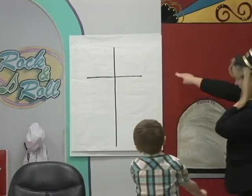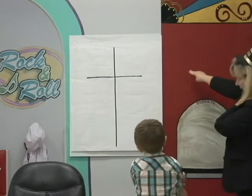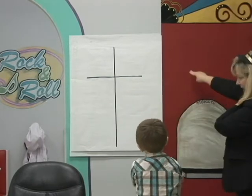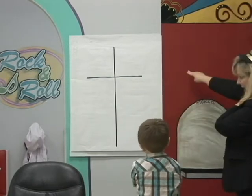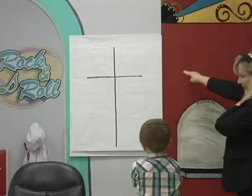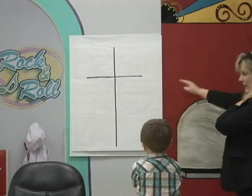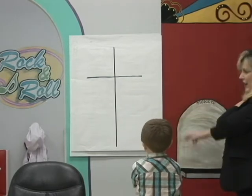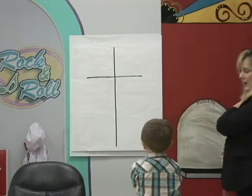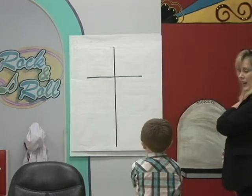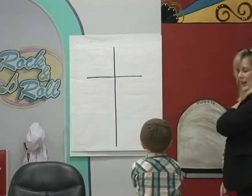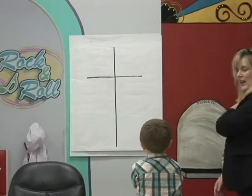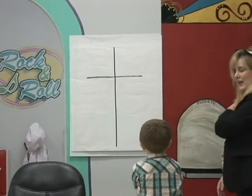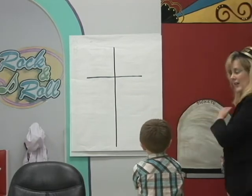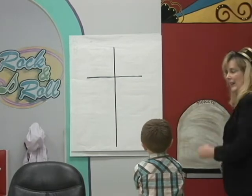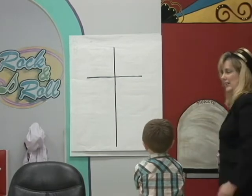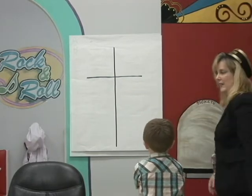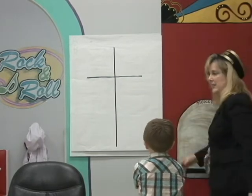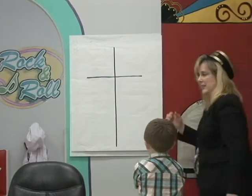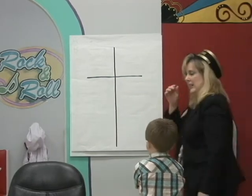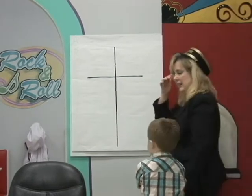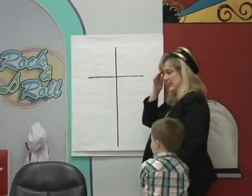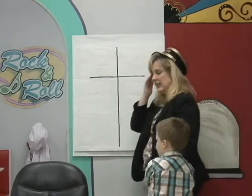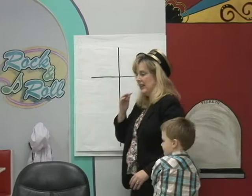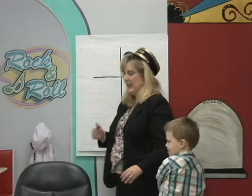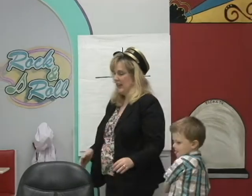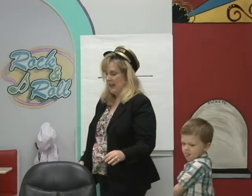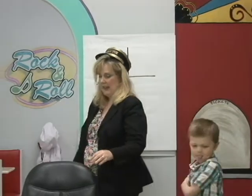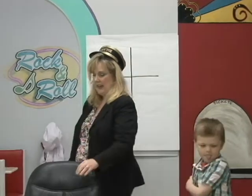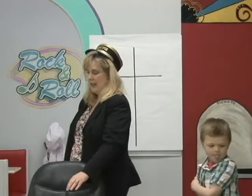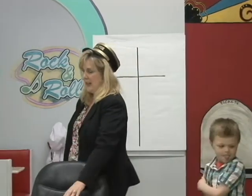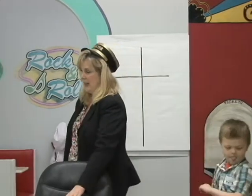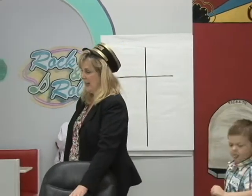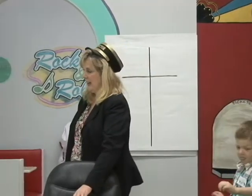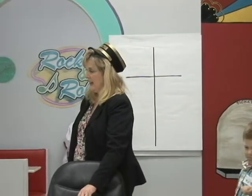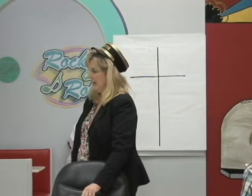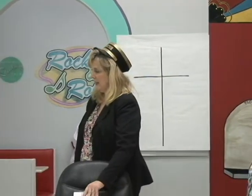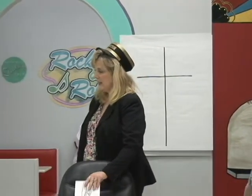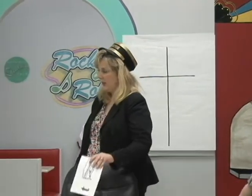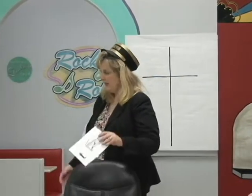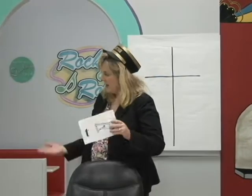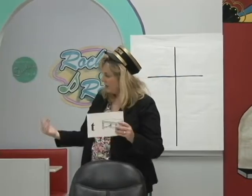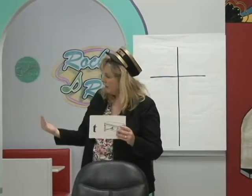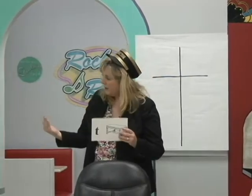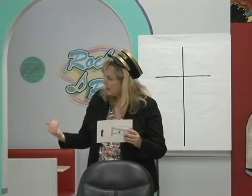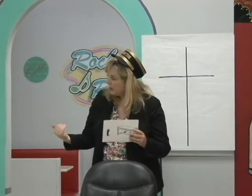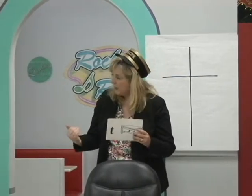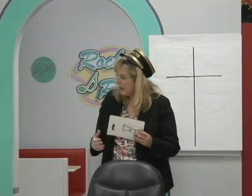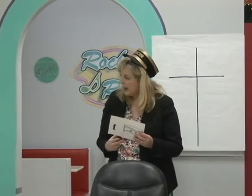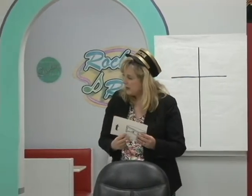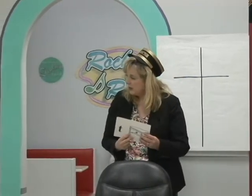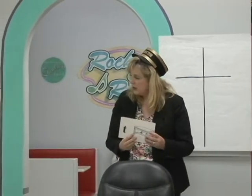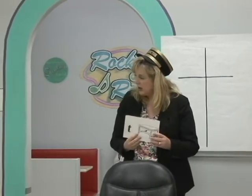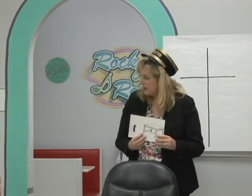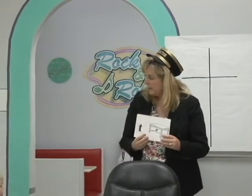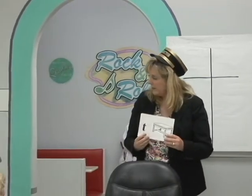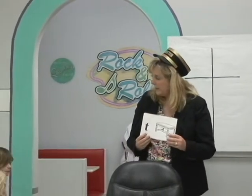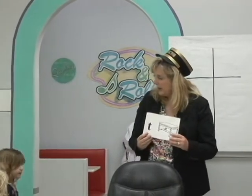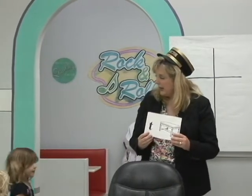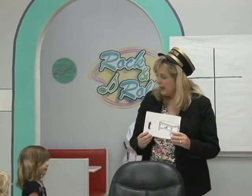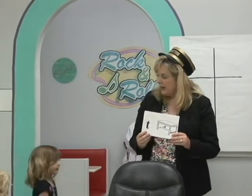T. Very good. All right, let's have a seat. And Genevieve, can you come back to your chair? And we're